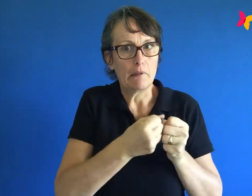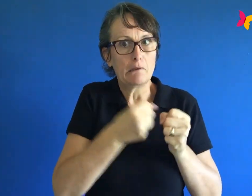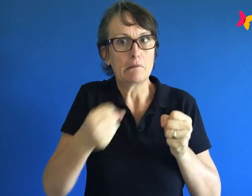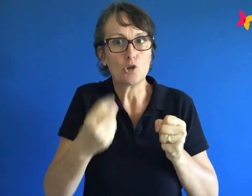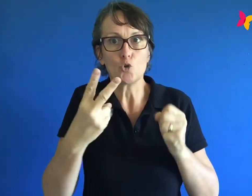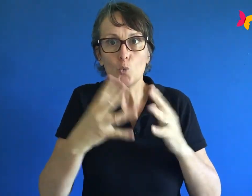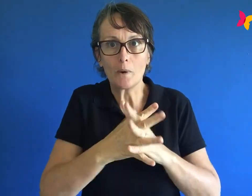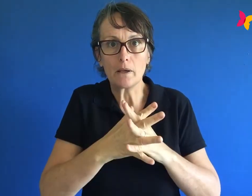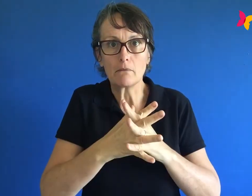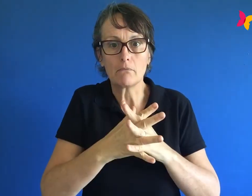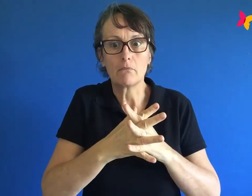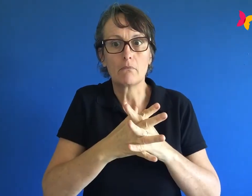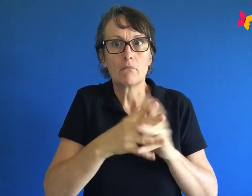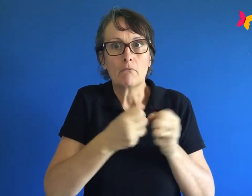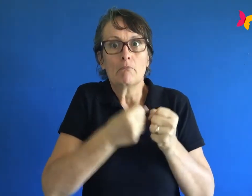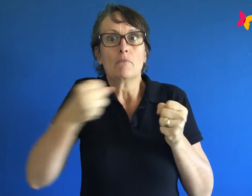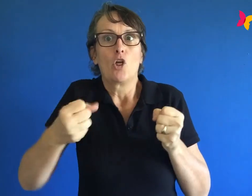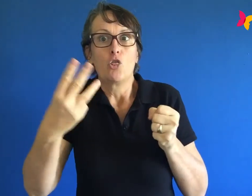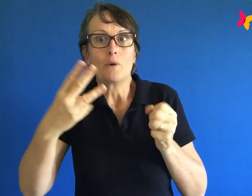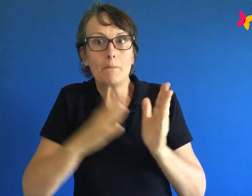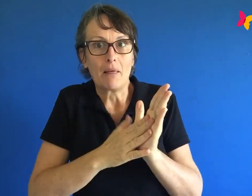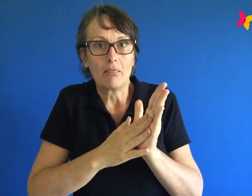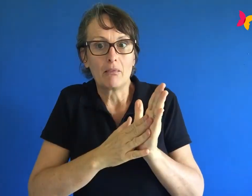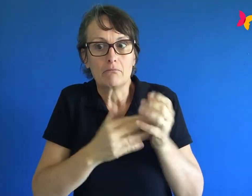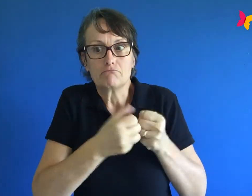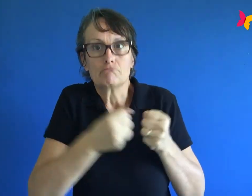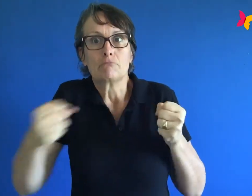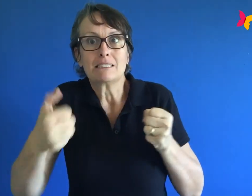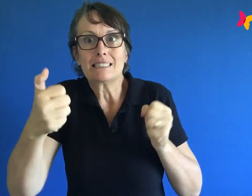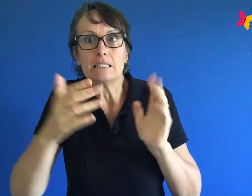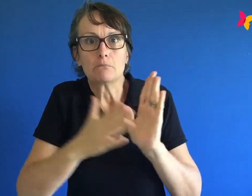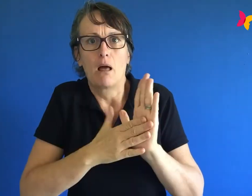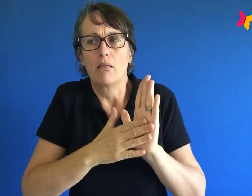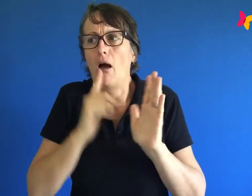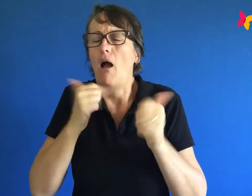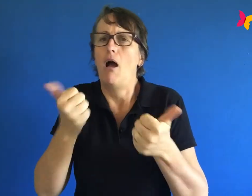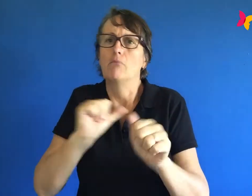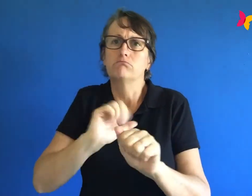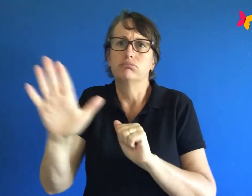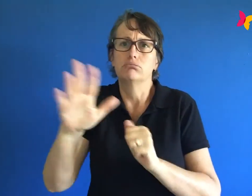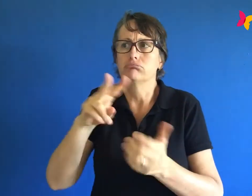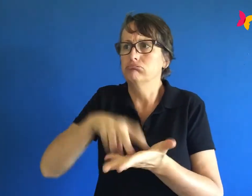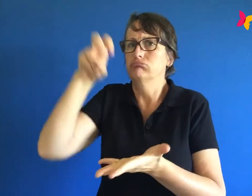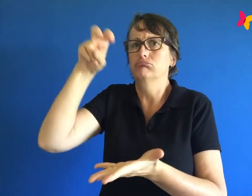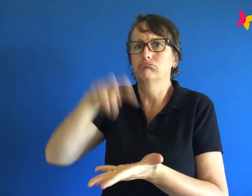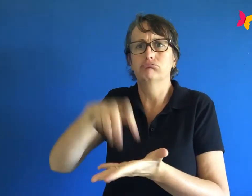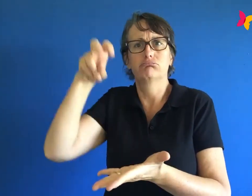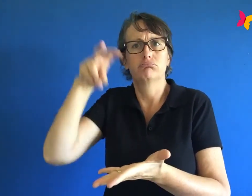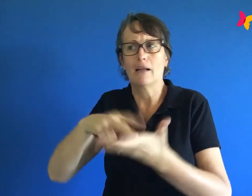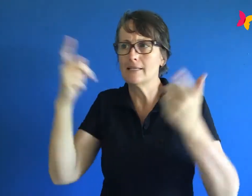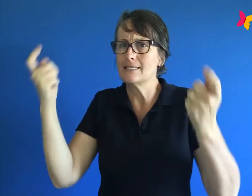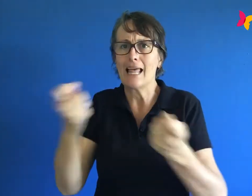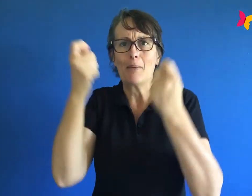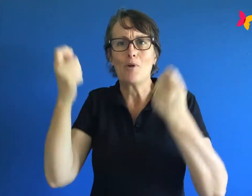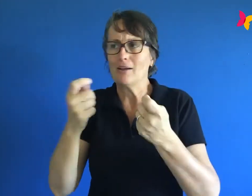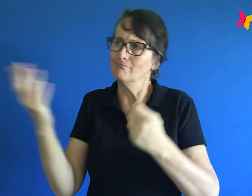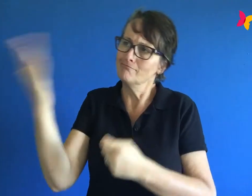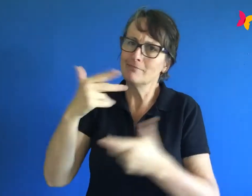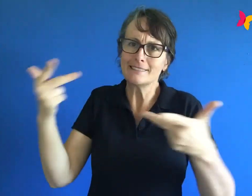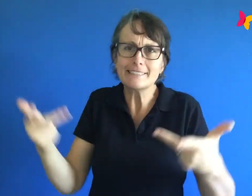deal. Would you commemorate those moments? Dinners, celebrations. Yeah,